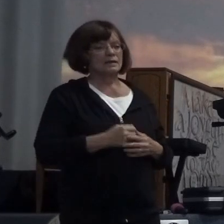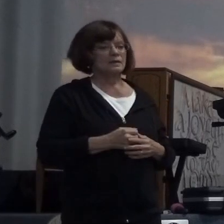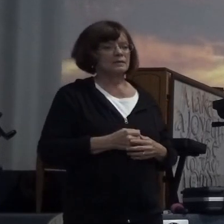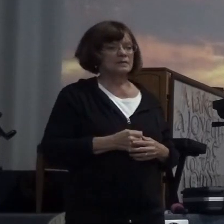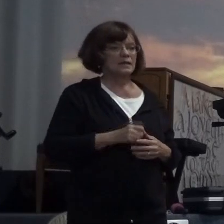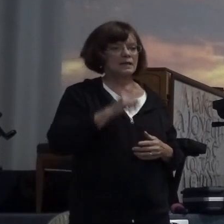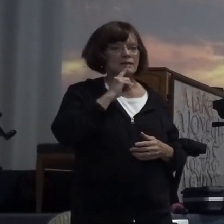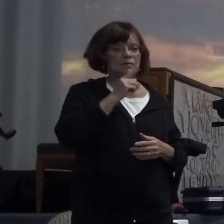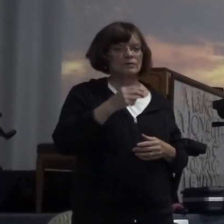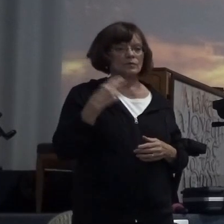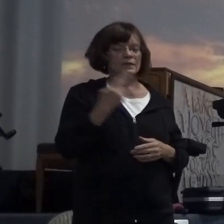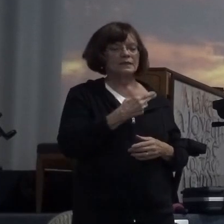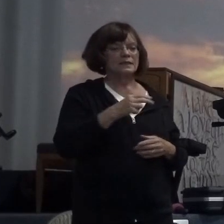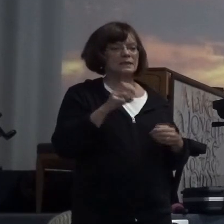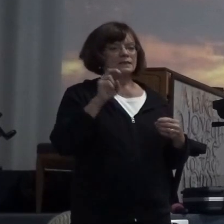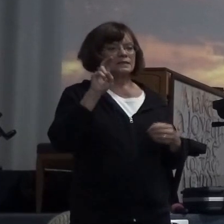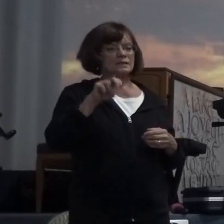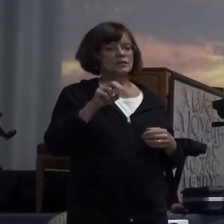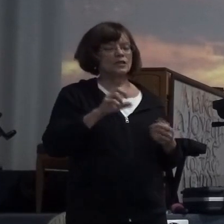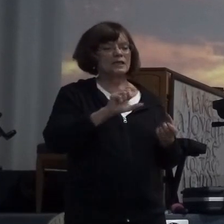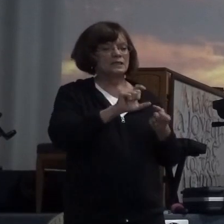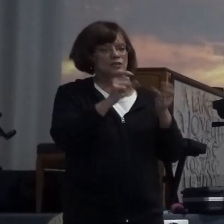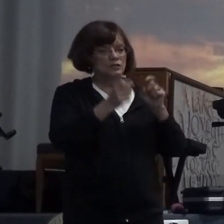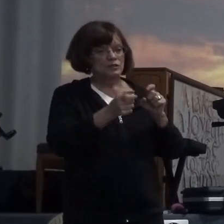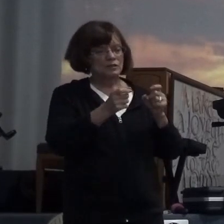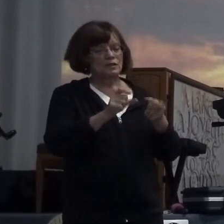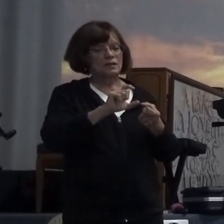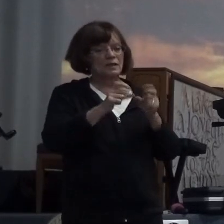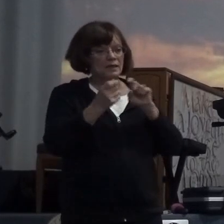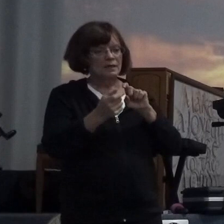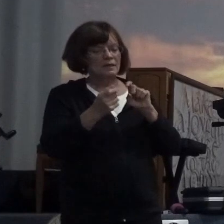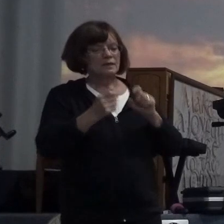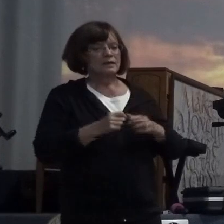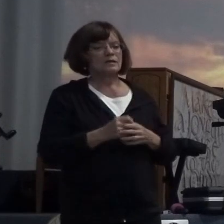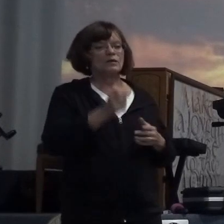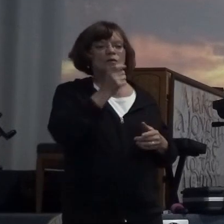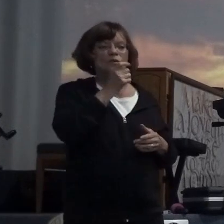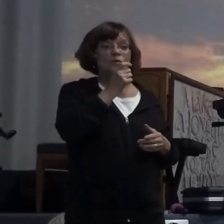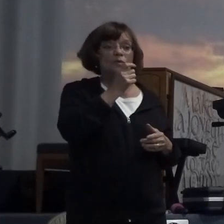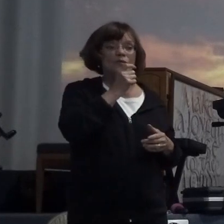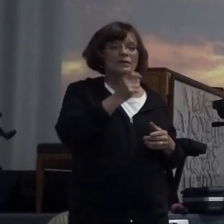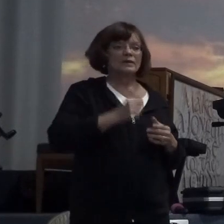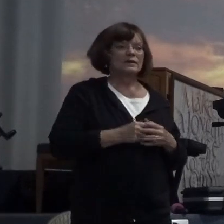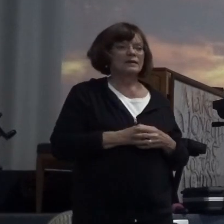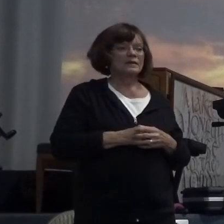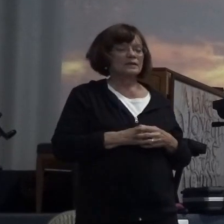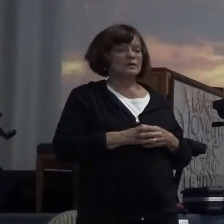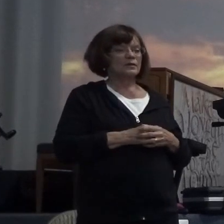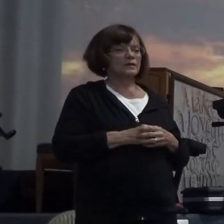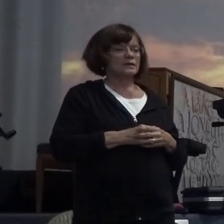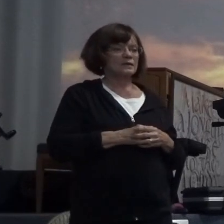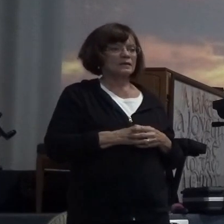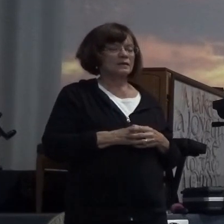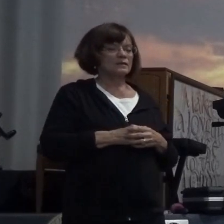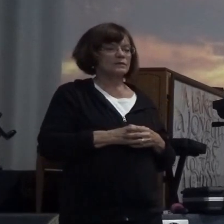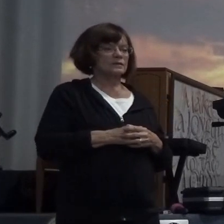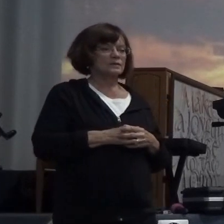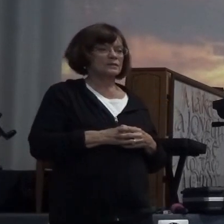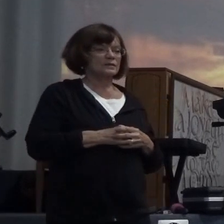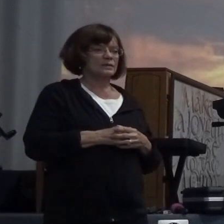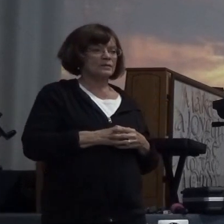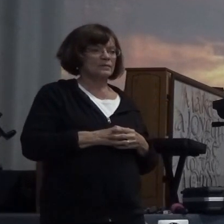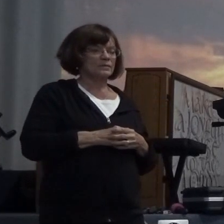say we need to change the administration. We have to change who the emperor is. We need to get him out of the palace and turn this